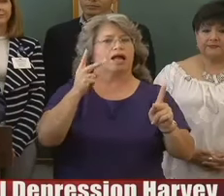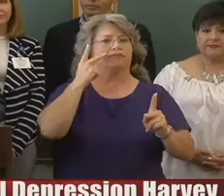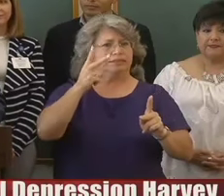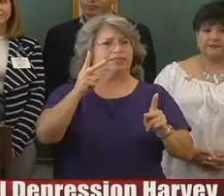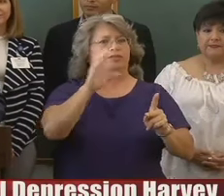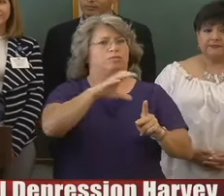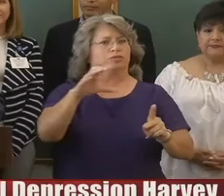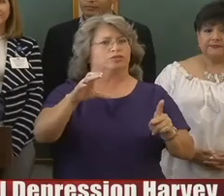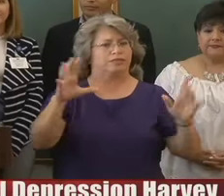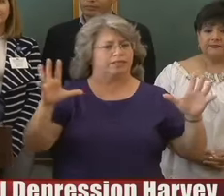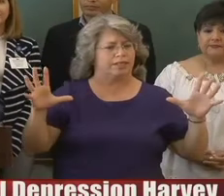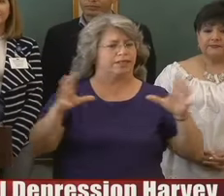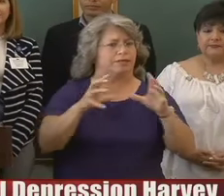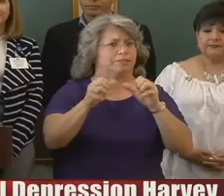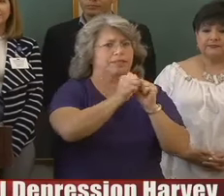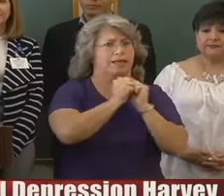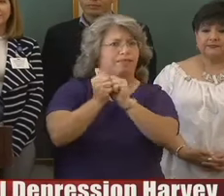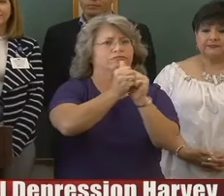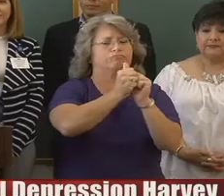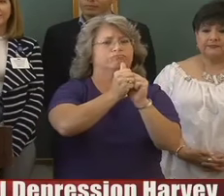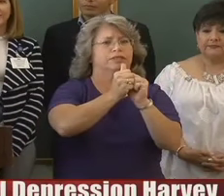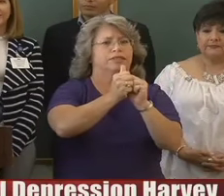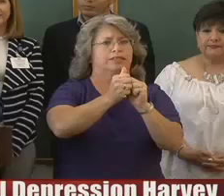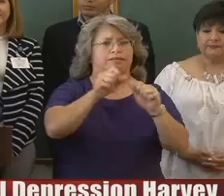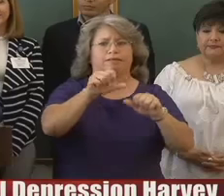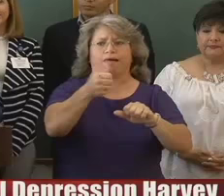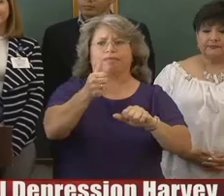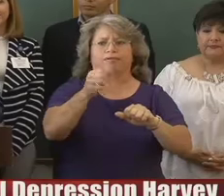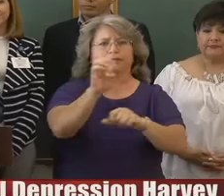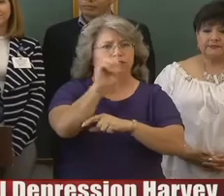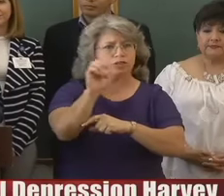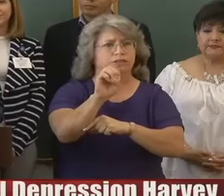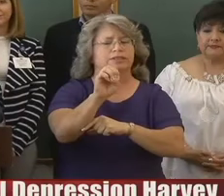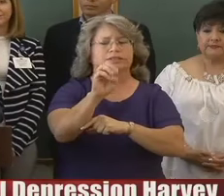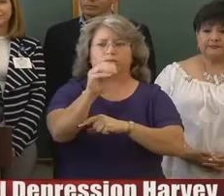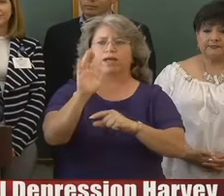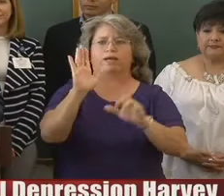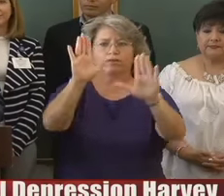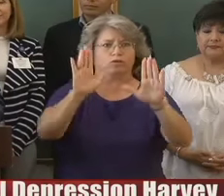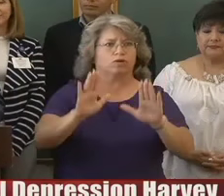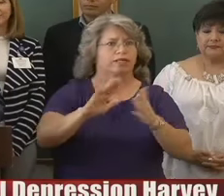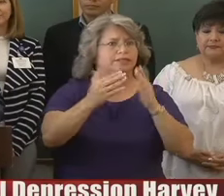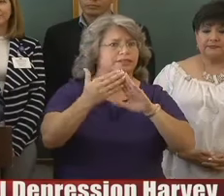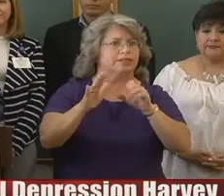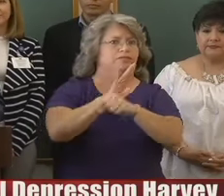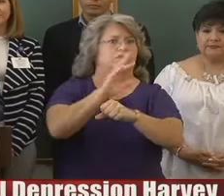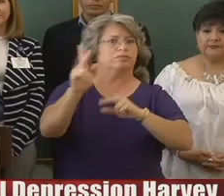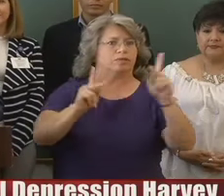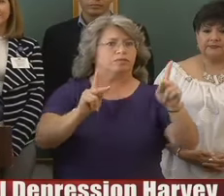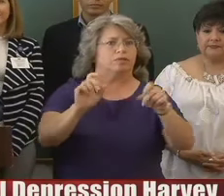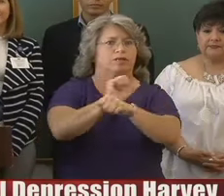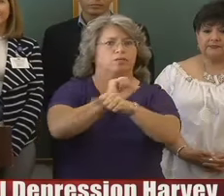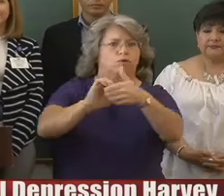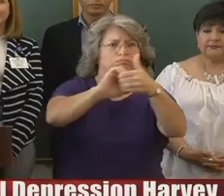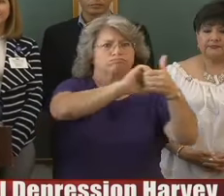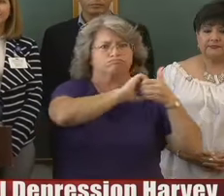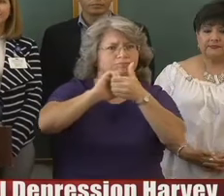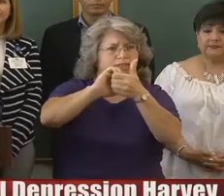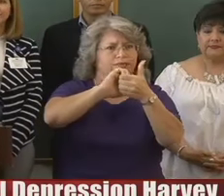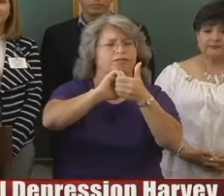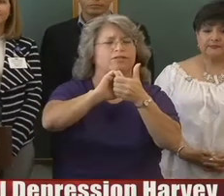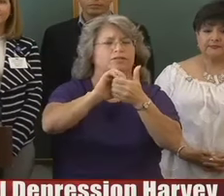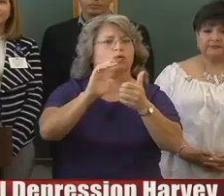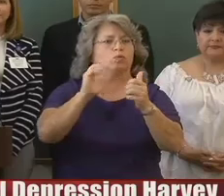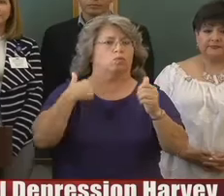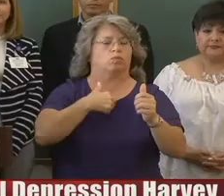together in other crisis situations and emergencies, and we've got a great city full of people that work together, and so I think we can face